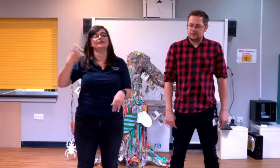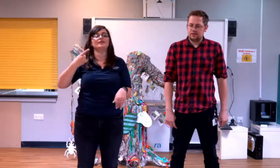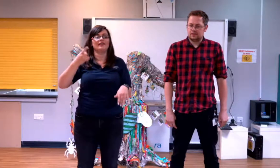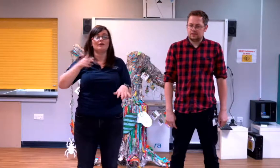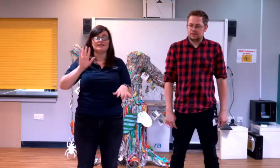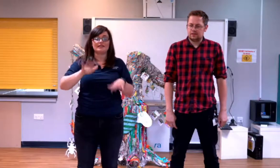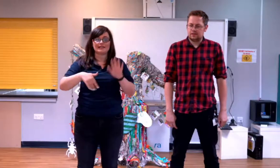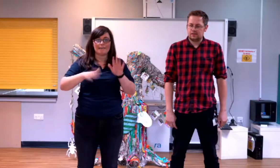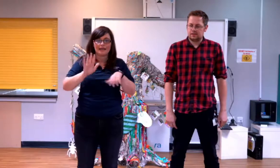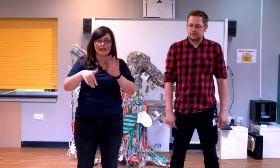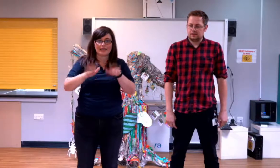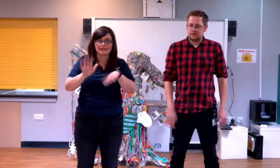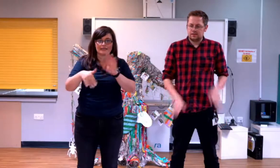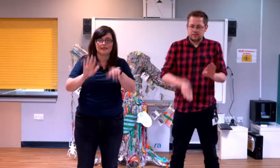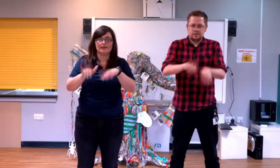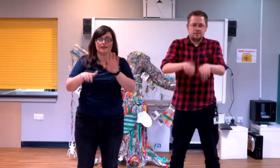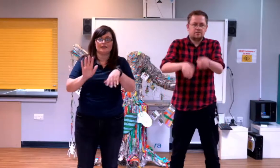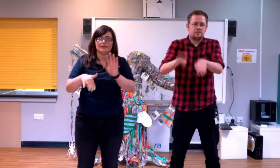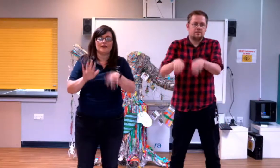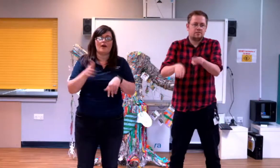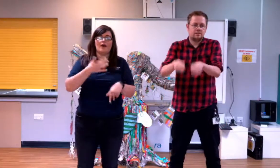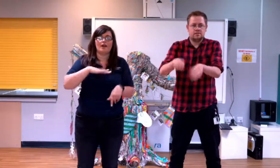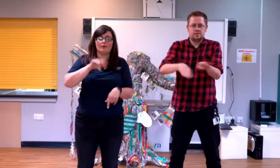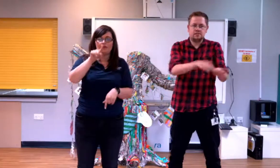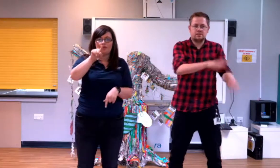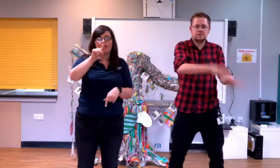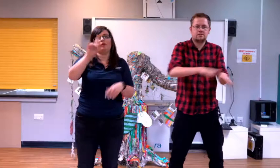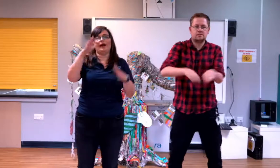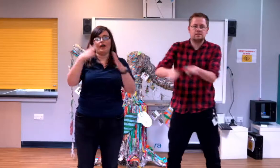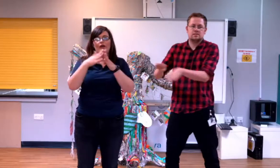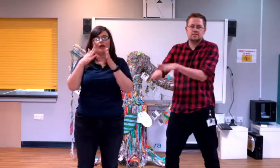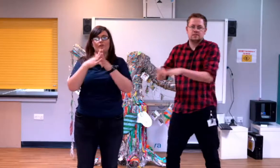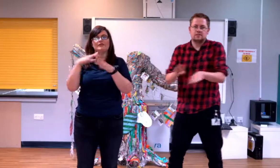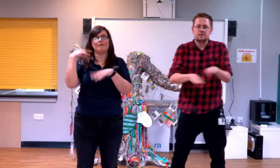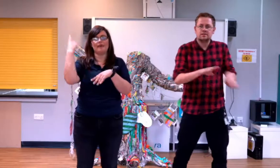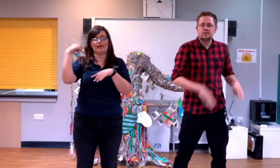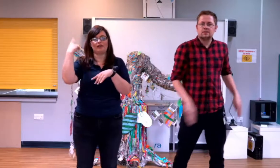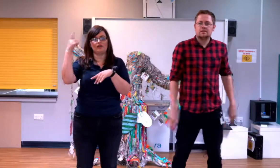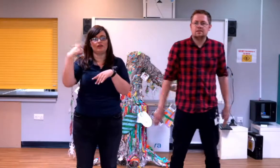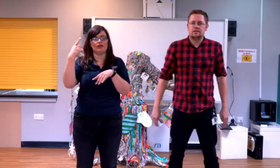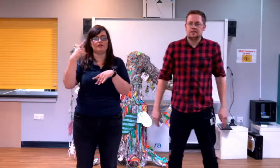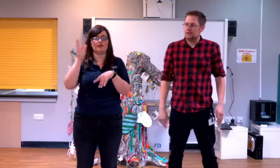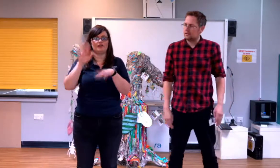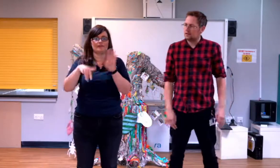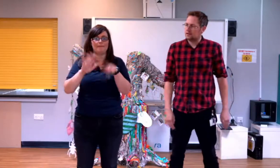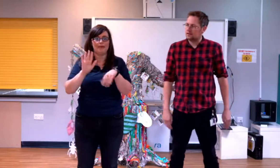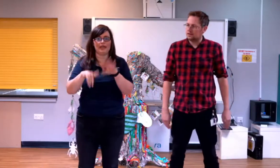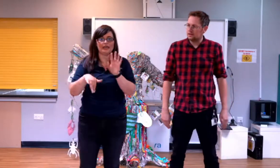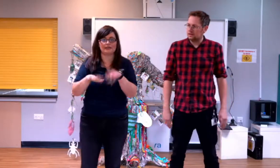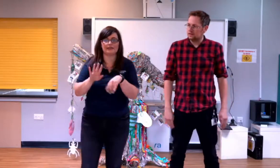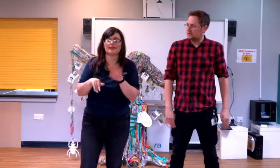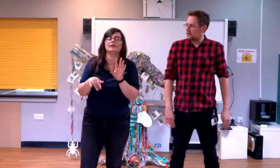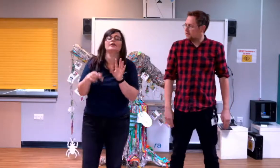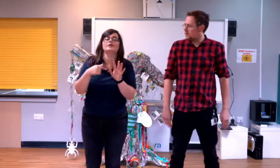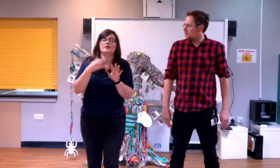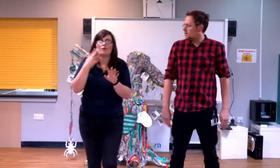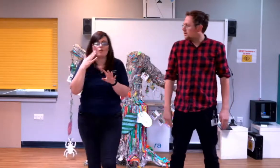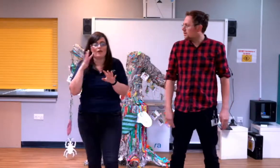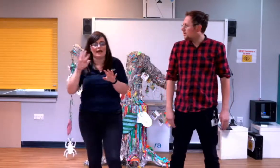There was a stampede. So I want you at home to make the noise of the stampede. So